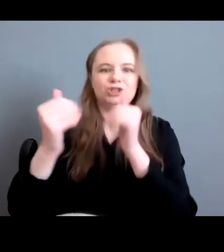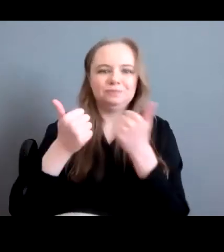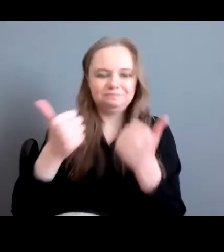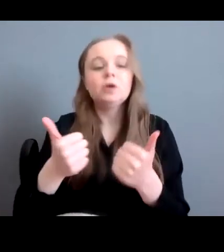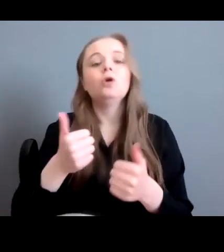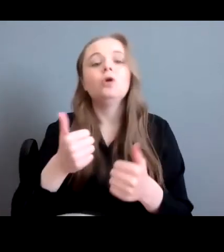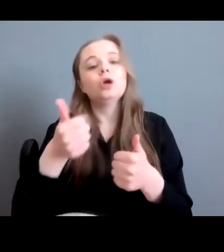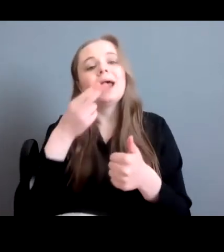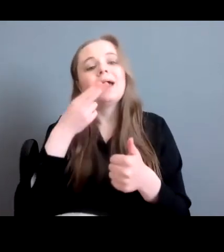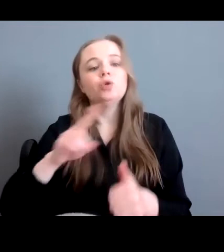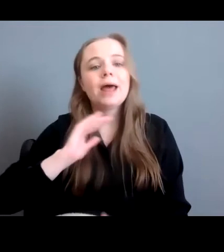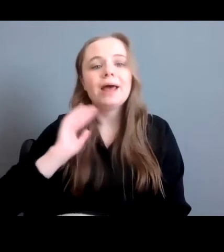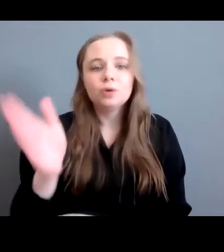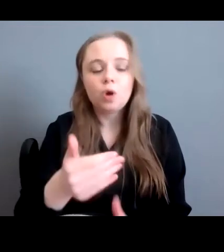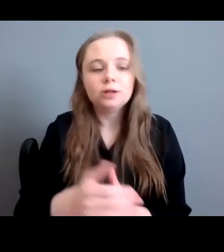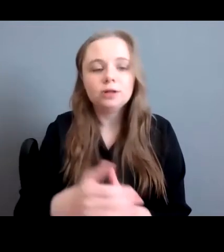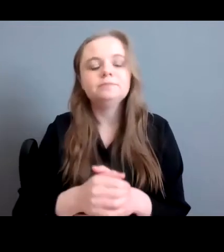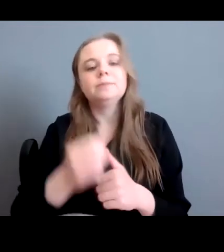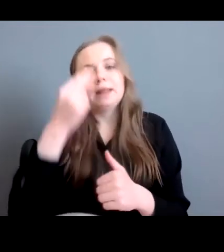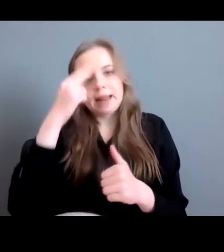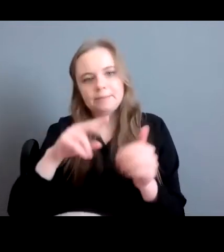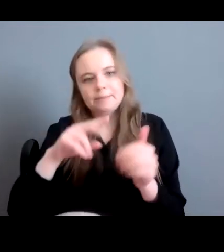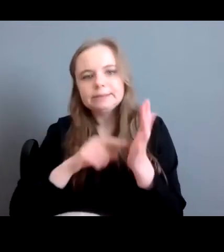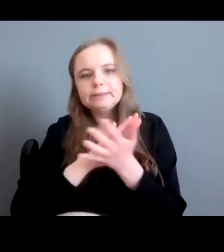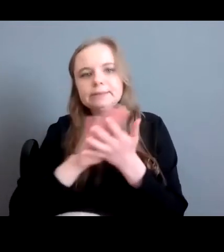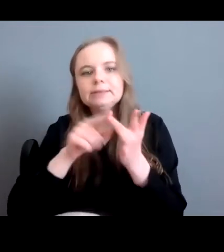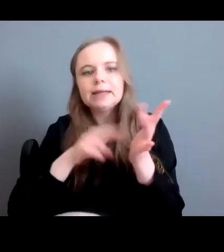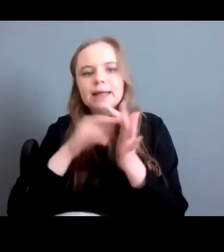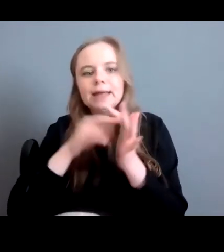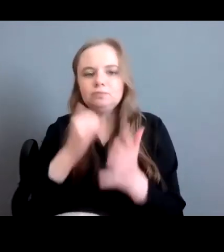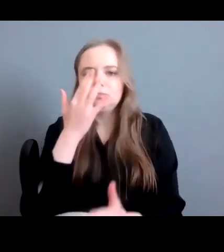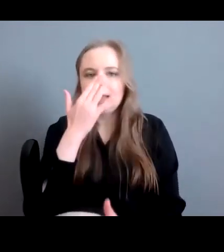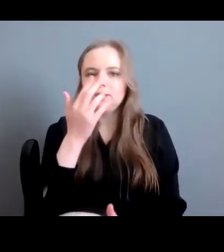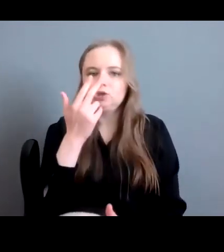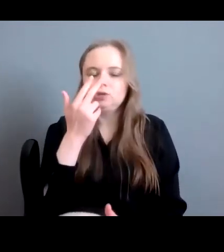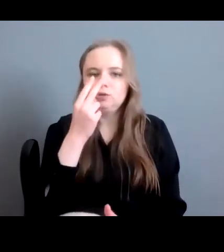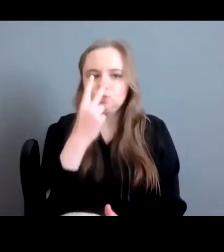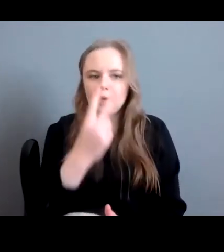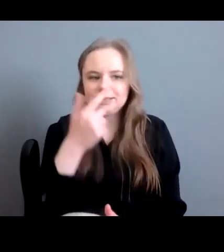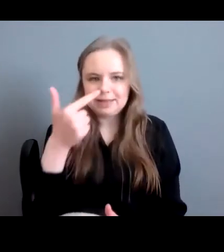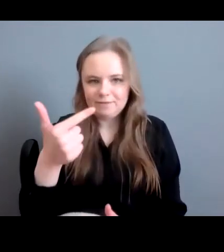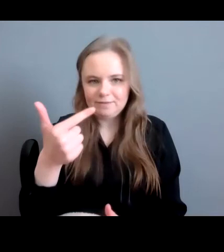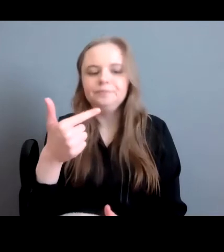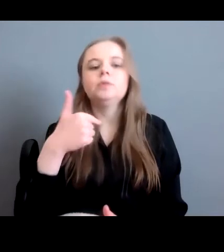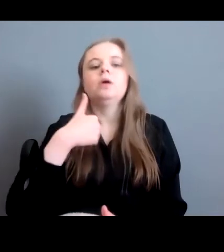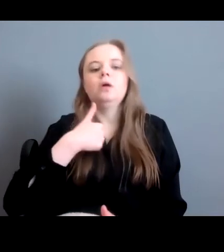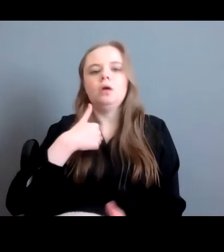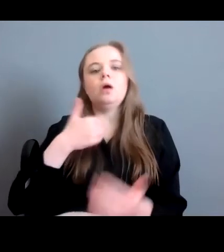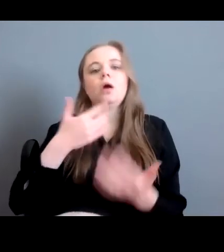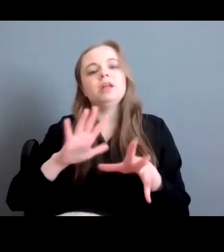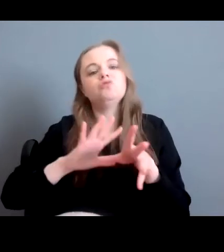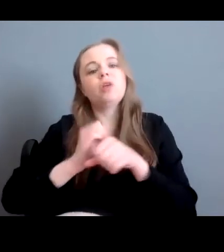everyone. As Louise said, my name is Tinez. I'm 27, and I am a graduate of UCL, University College